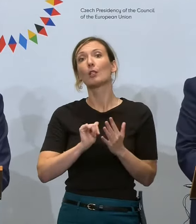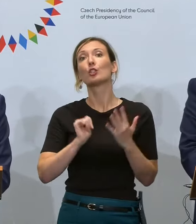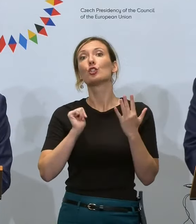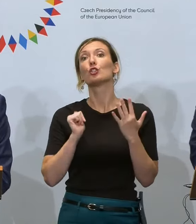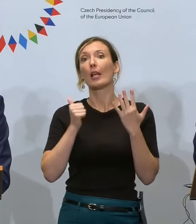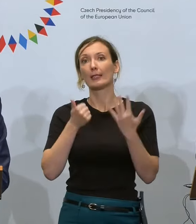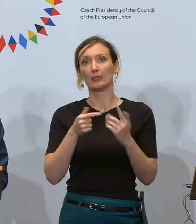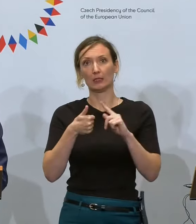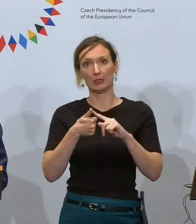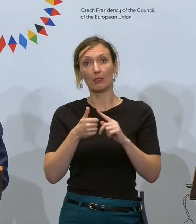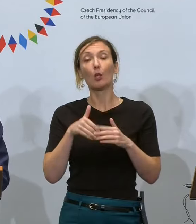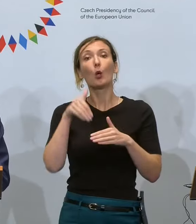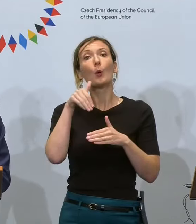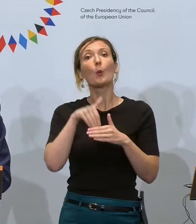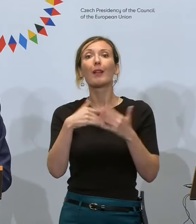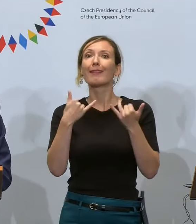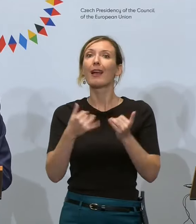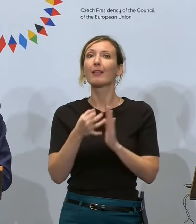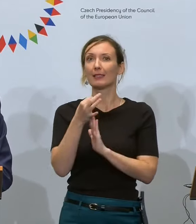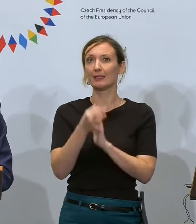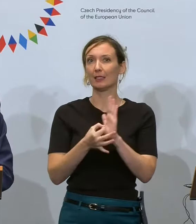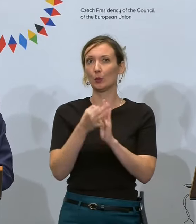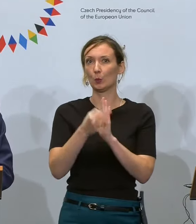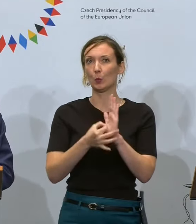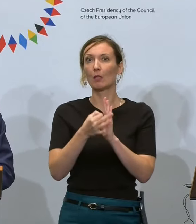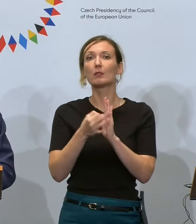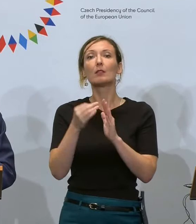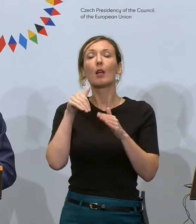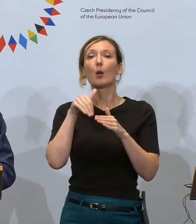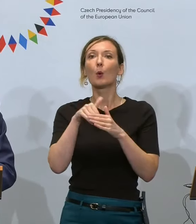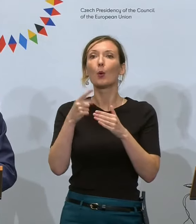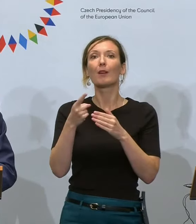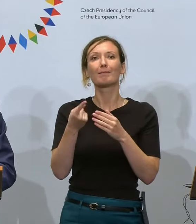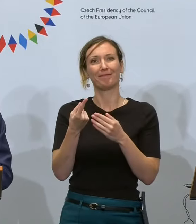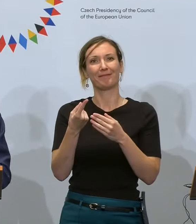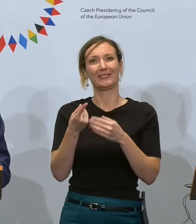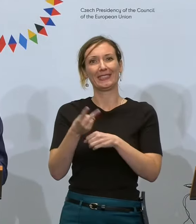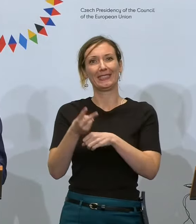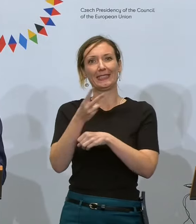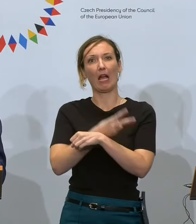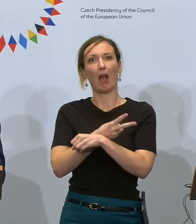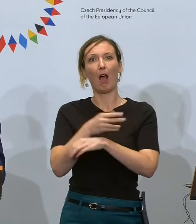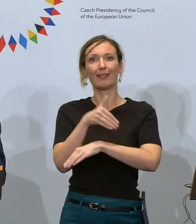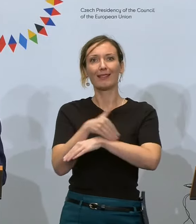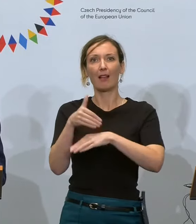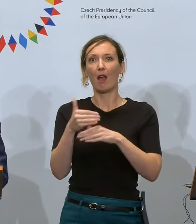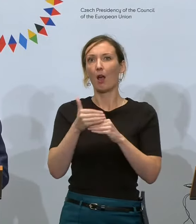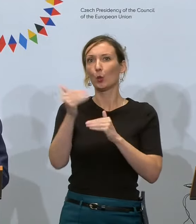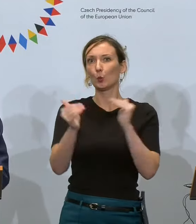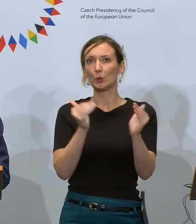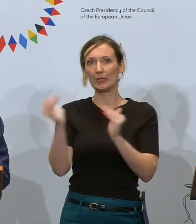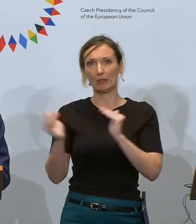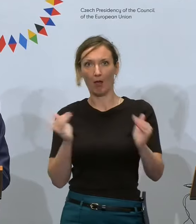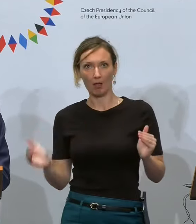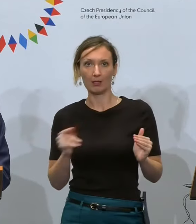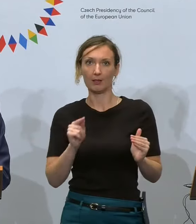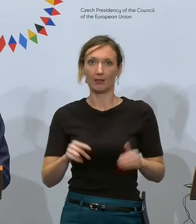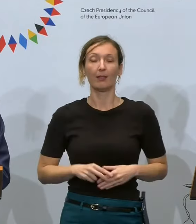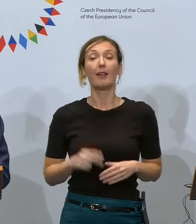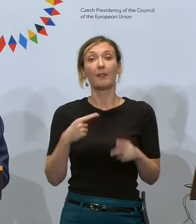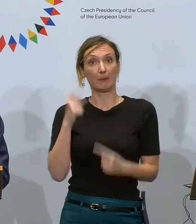the situation in the bordering countries is becoming challenging, and we acknowledge